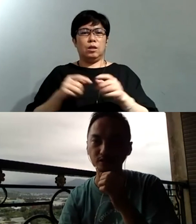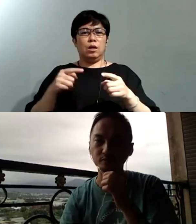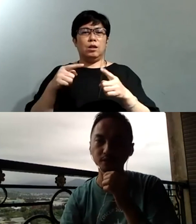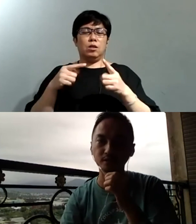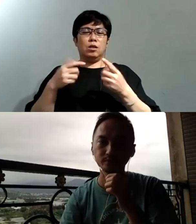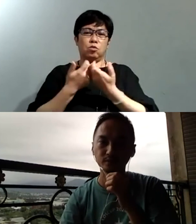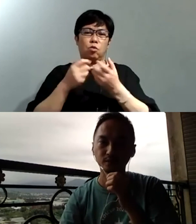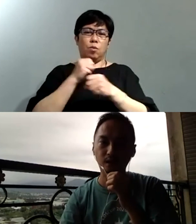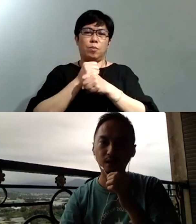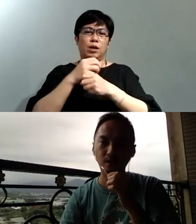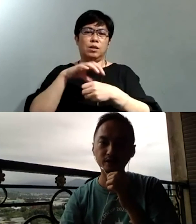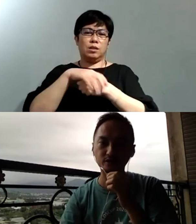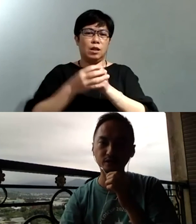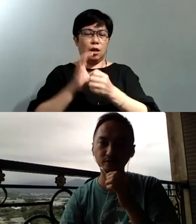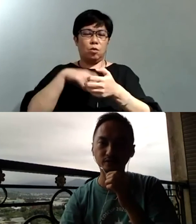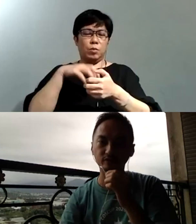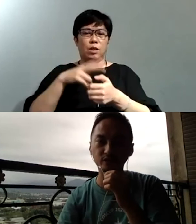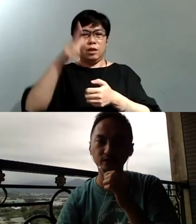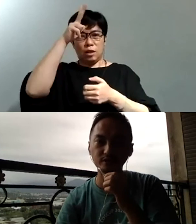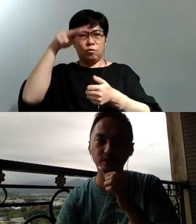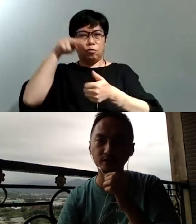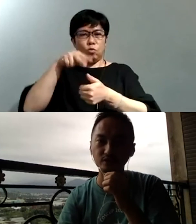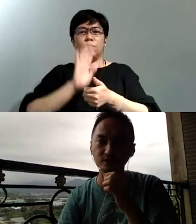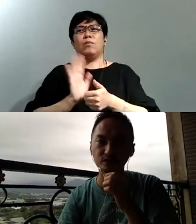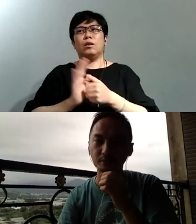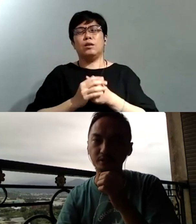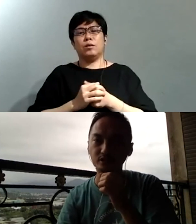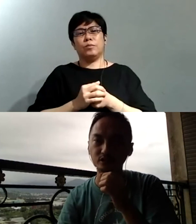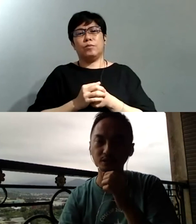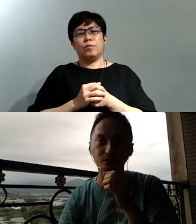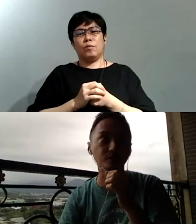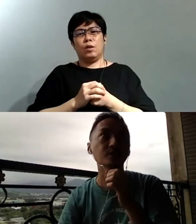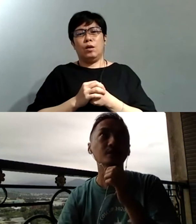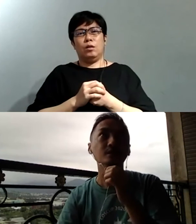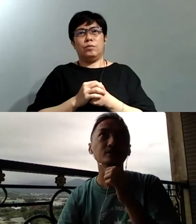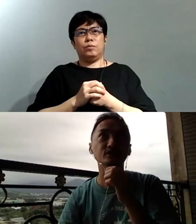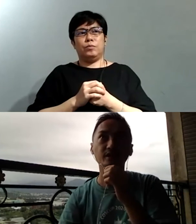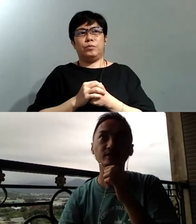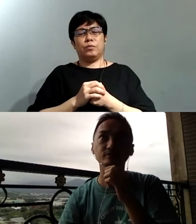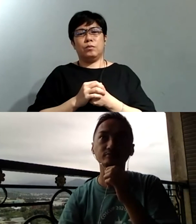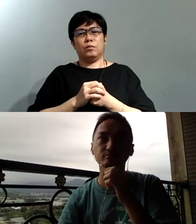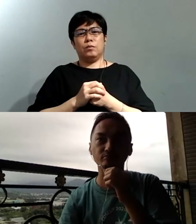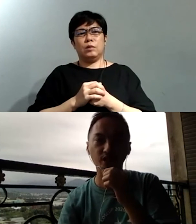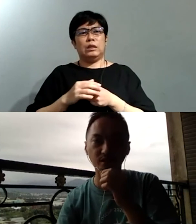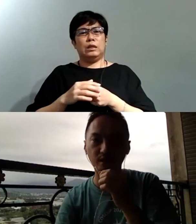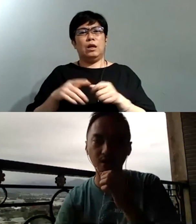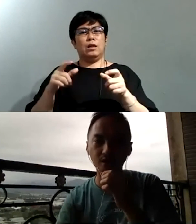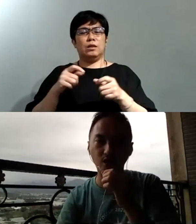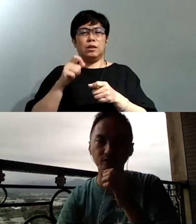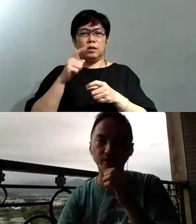by the government. It's never think that this is meaningless, because say